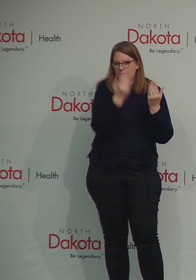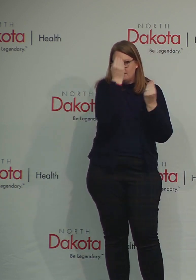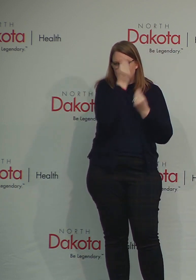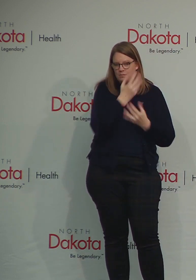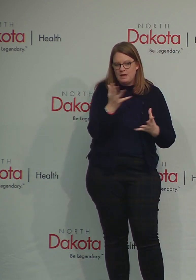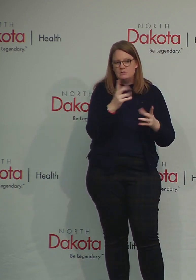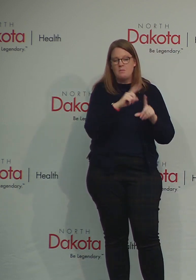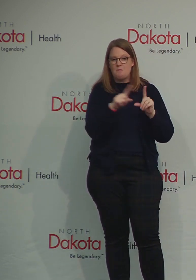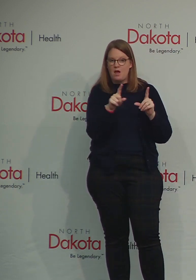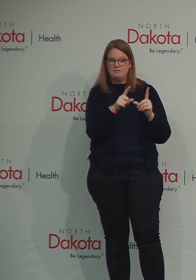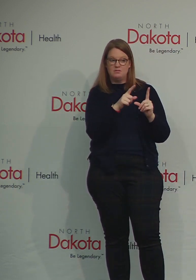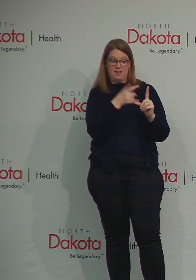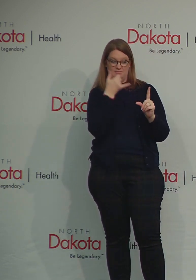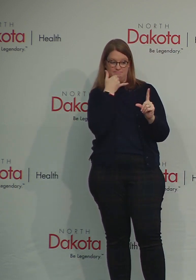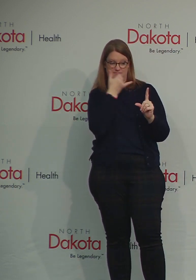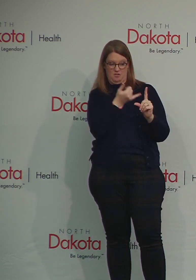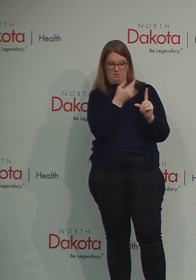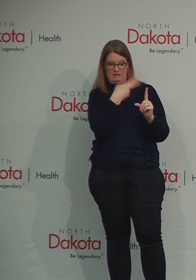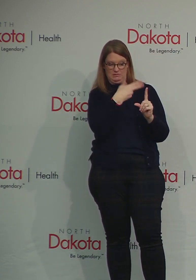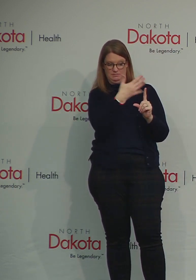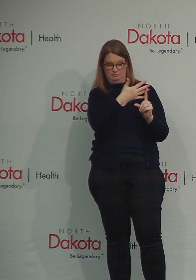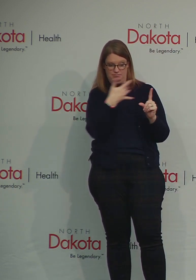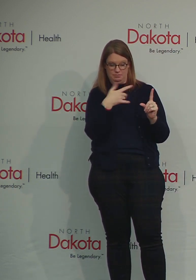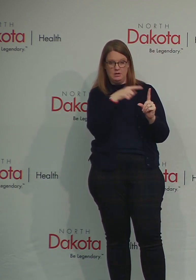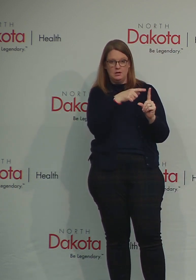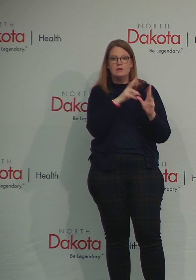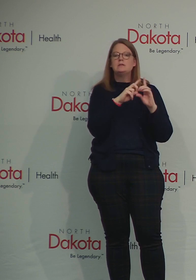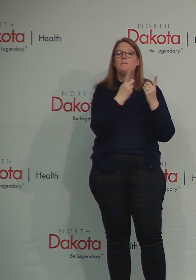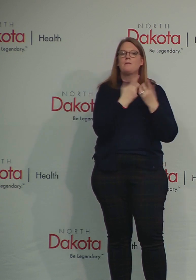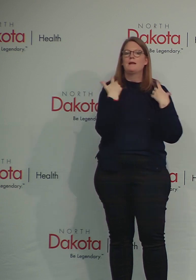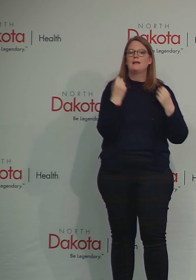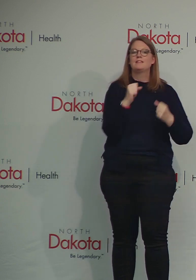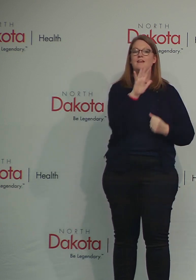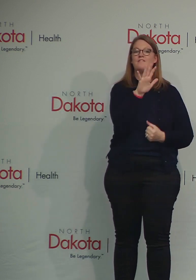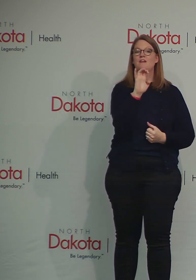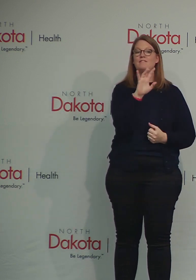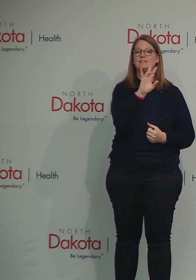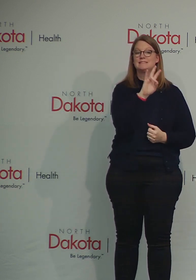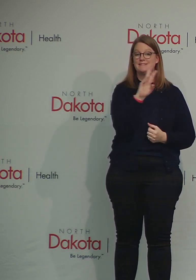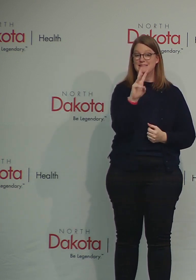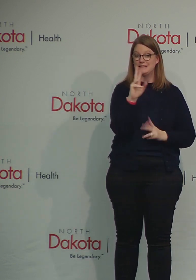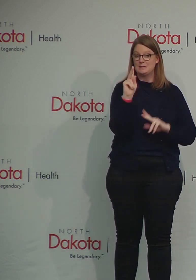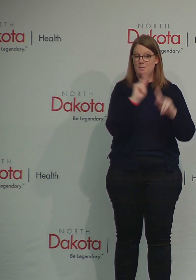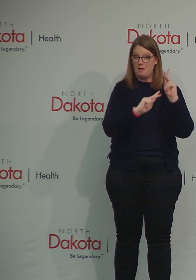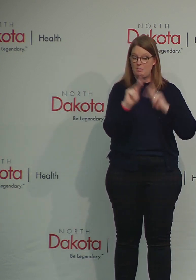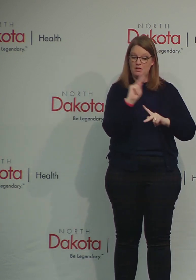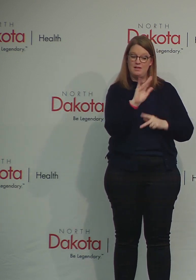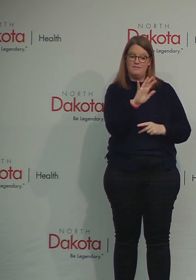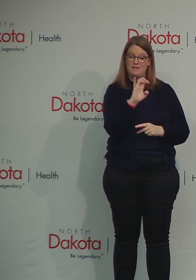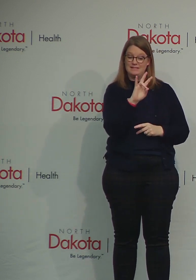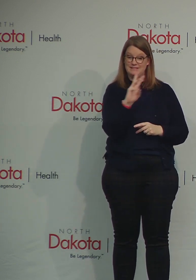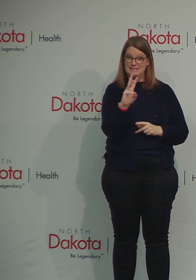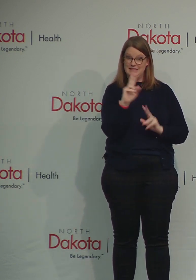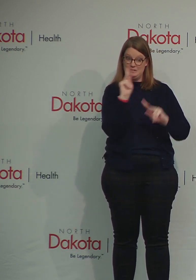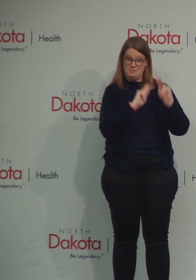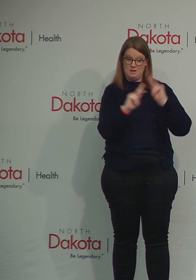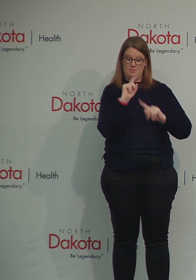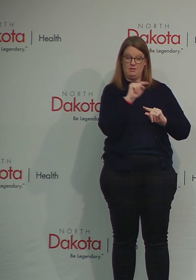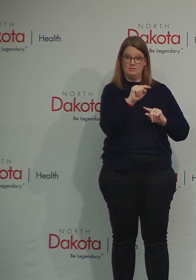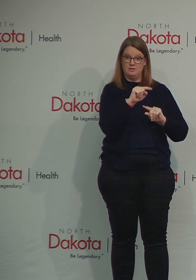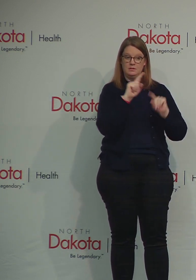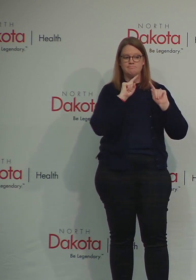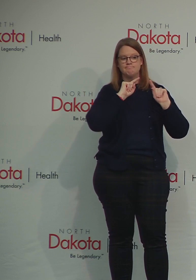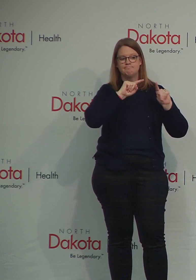through the contact tracing, our Department of Health found that there was 576 people who attended a